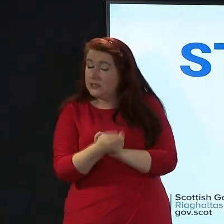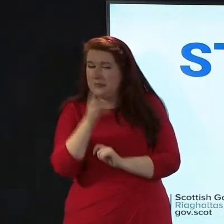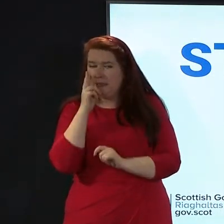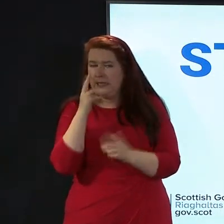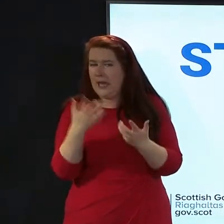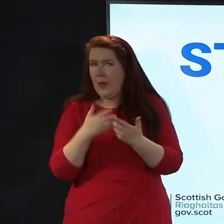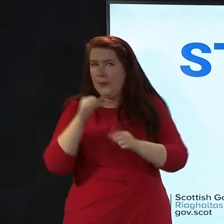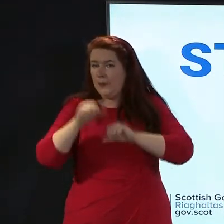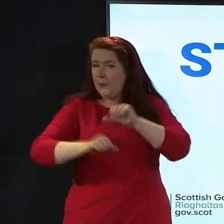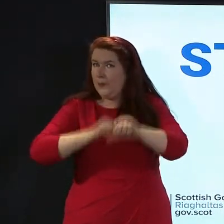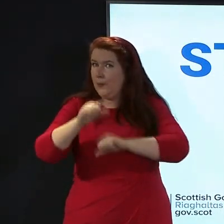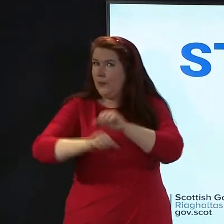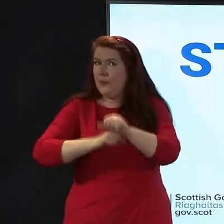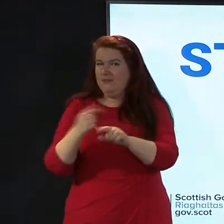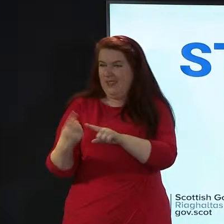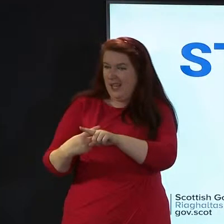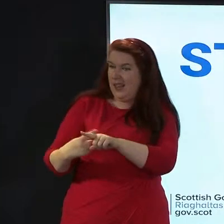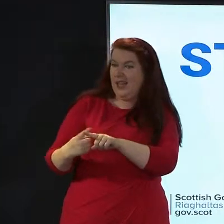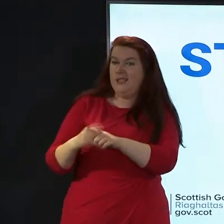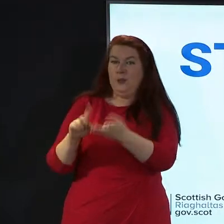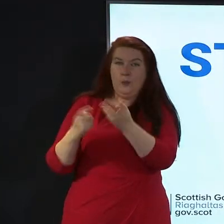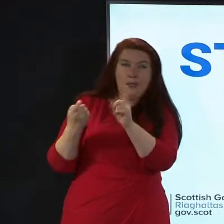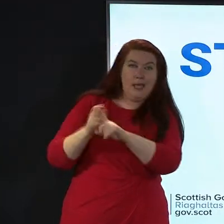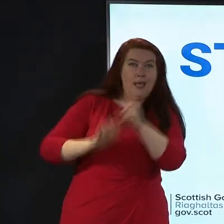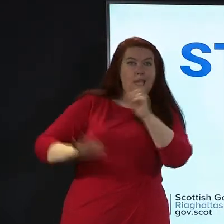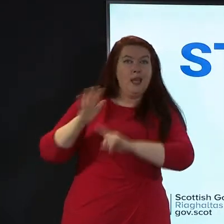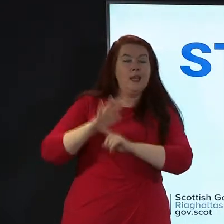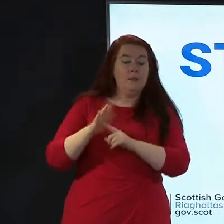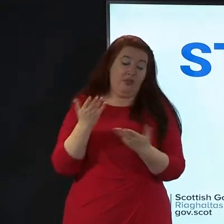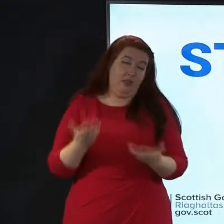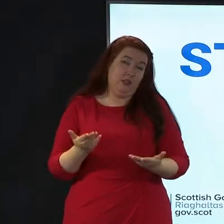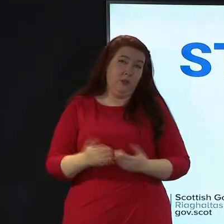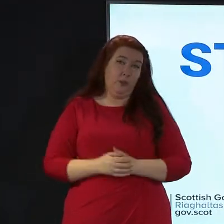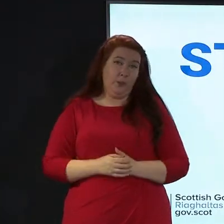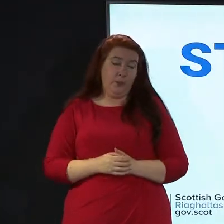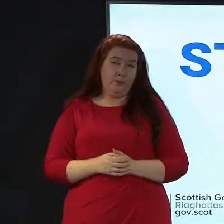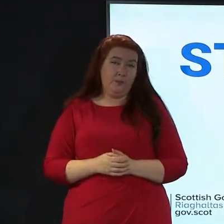unfold in England and other parts of the UK. But that's where we are just now.